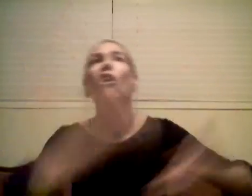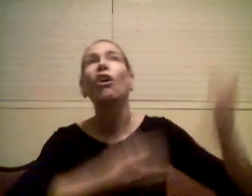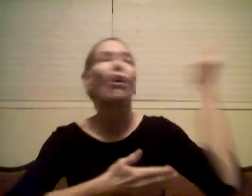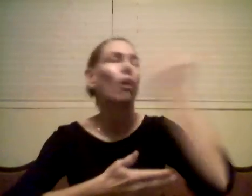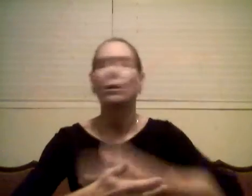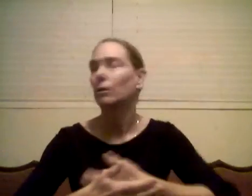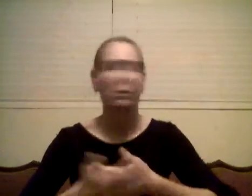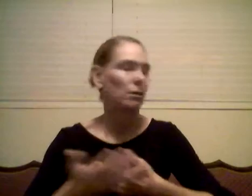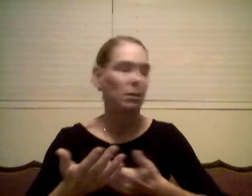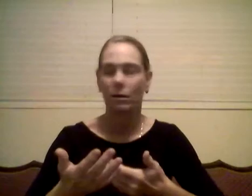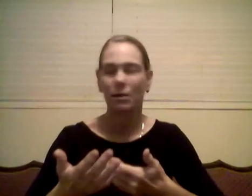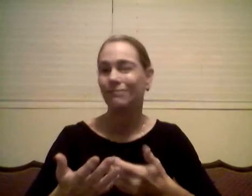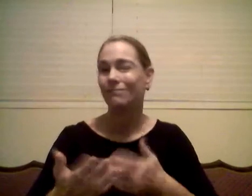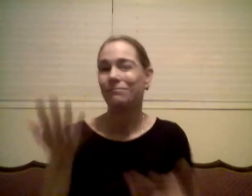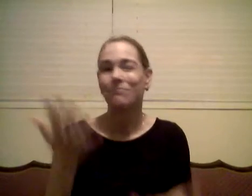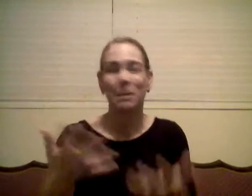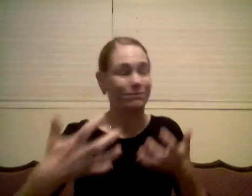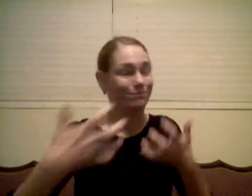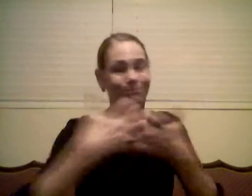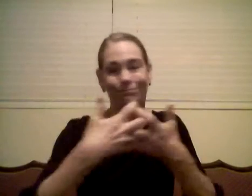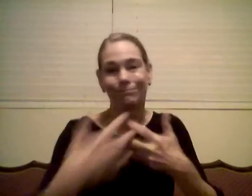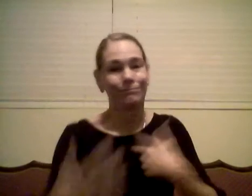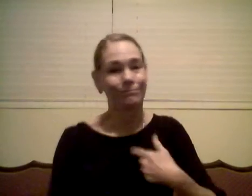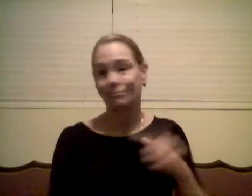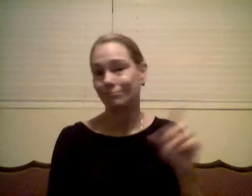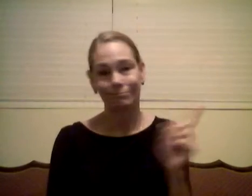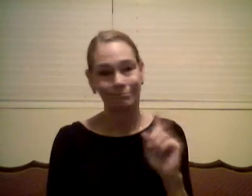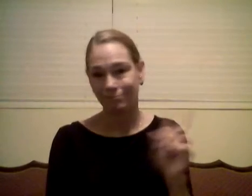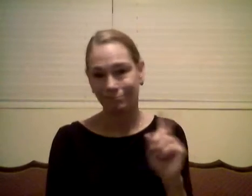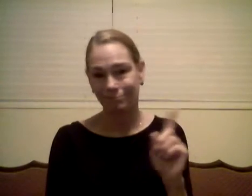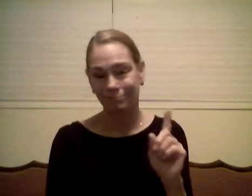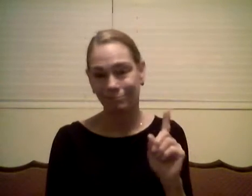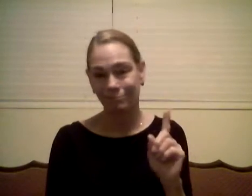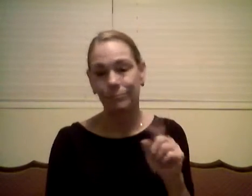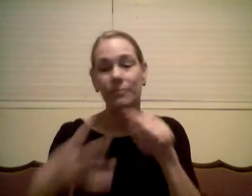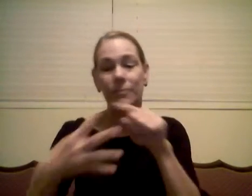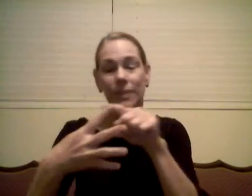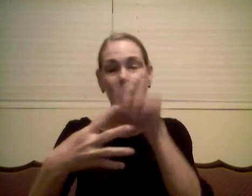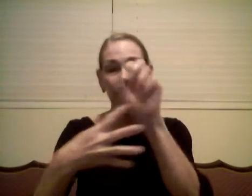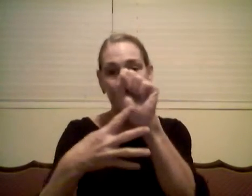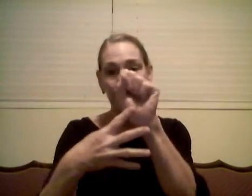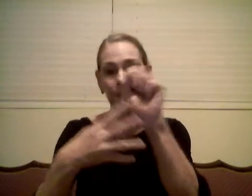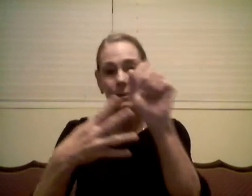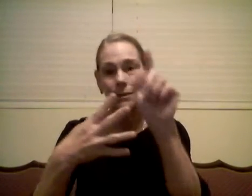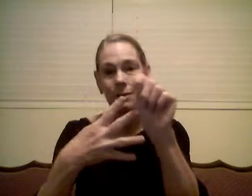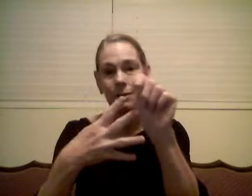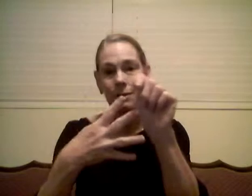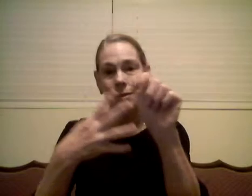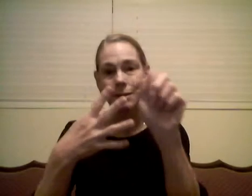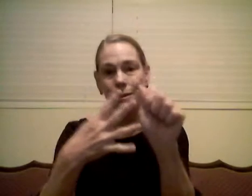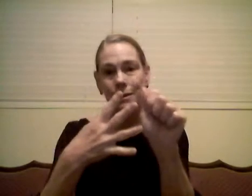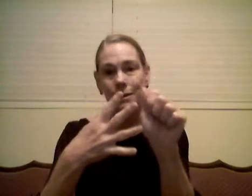right match for our organization. So utilizing that STAR method, thinking about those details, we're going to bring up these